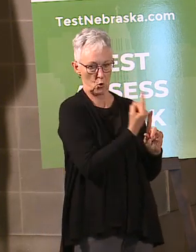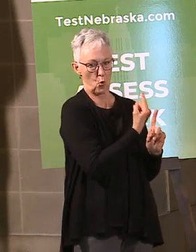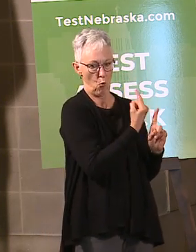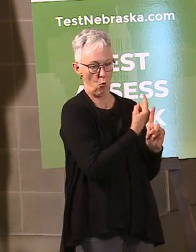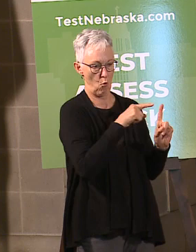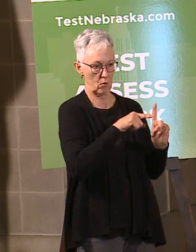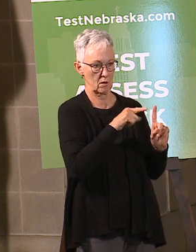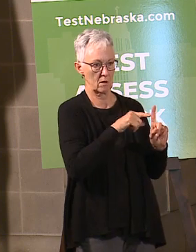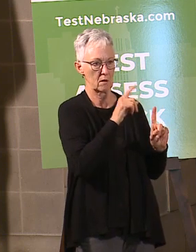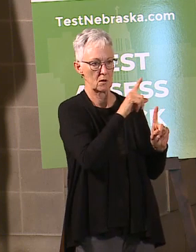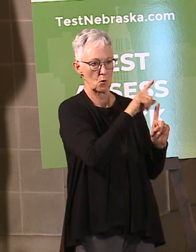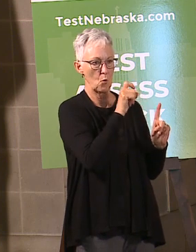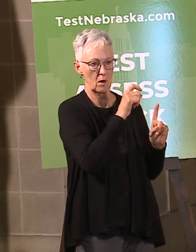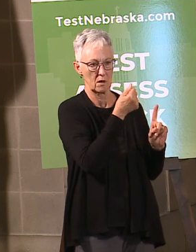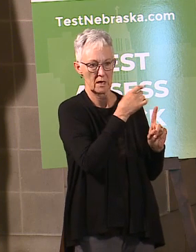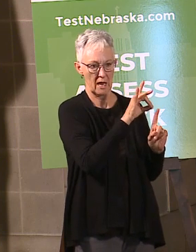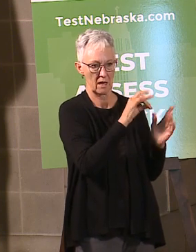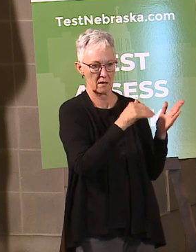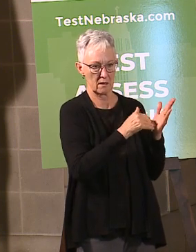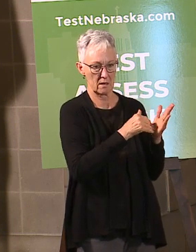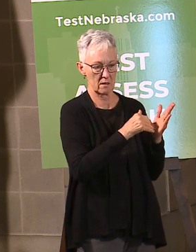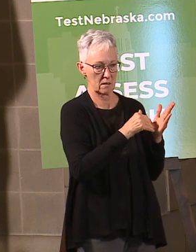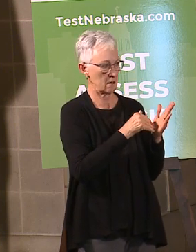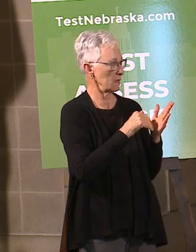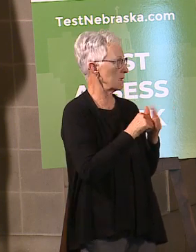that number was